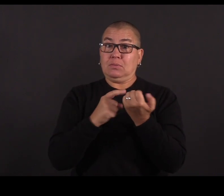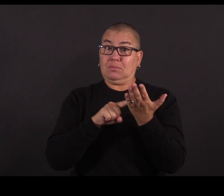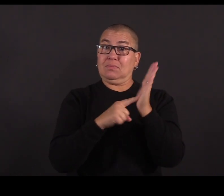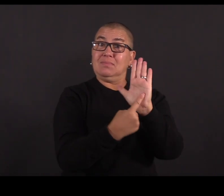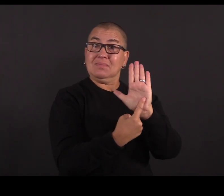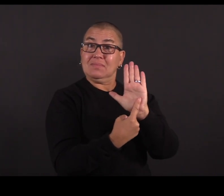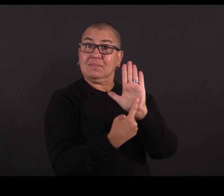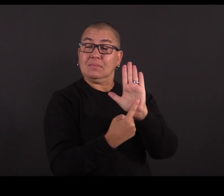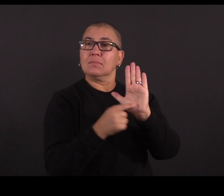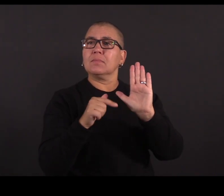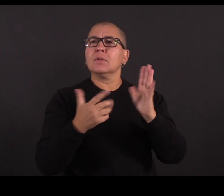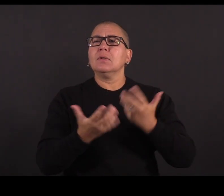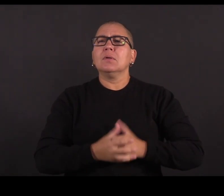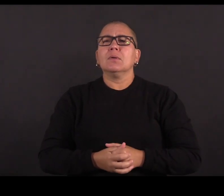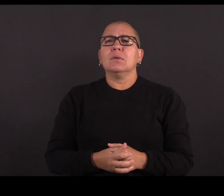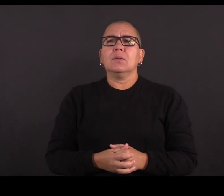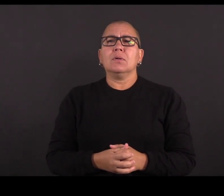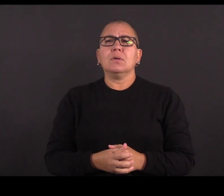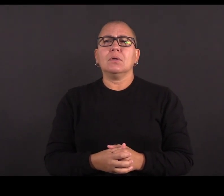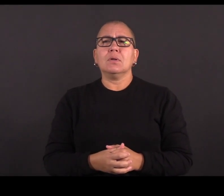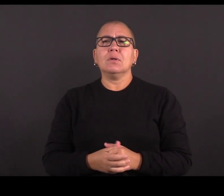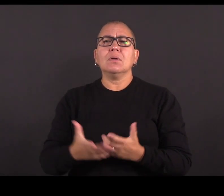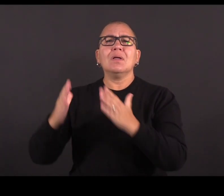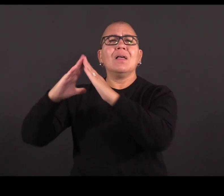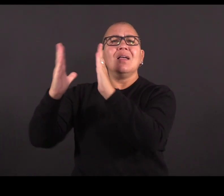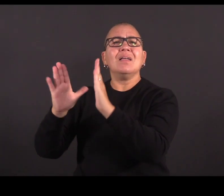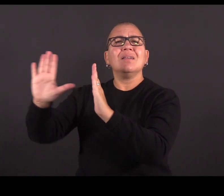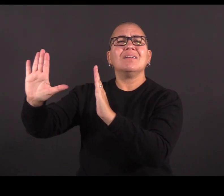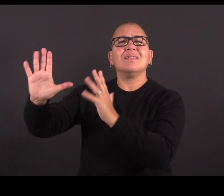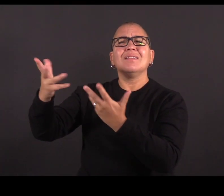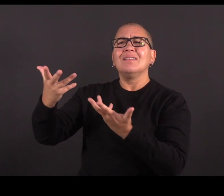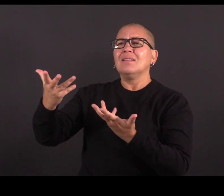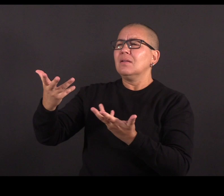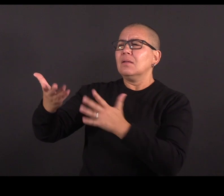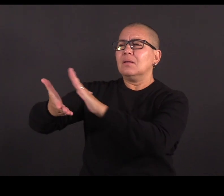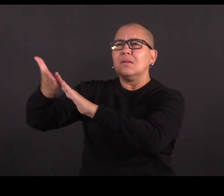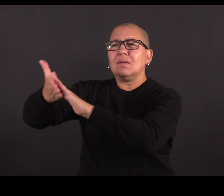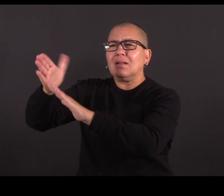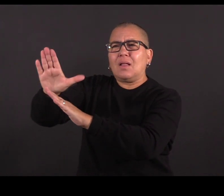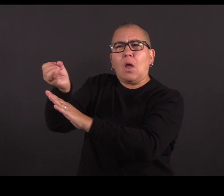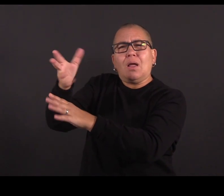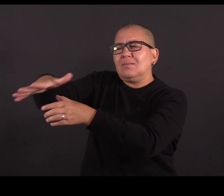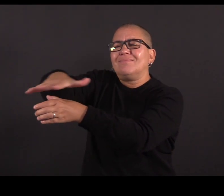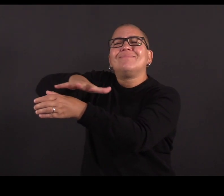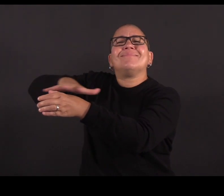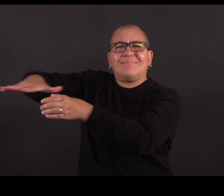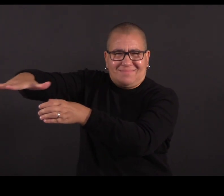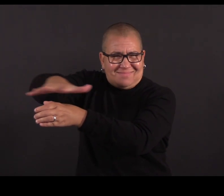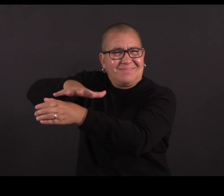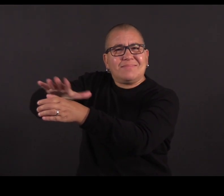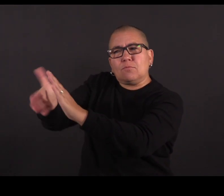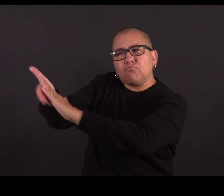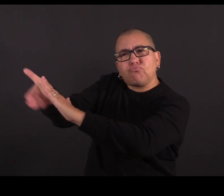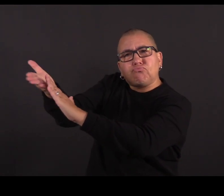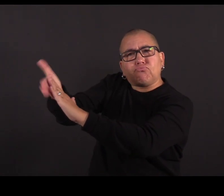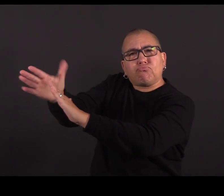housing units owned or operated by the provider, whether scattered site or site based, housing in a